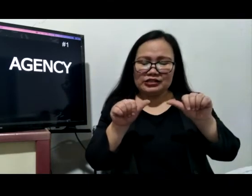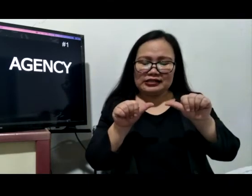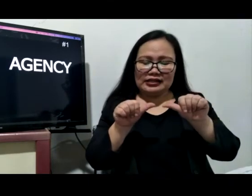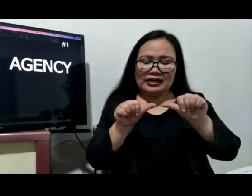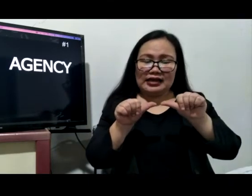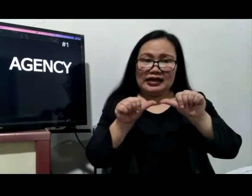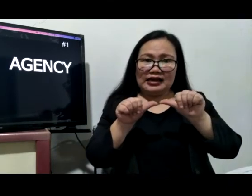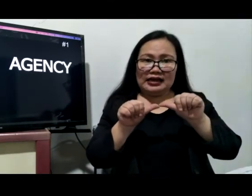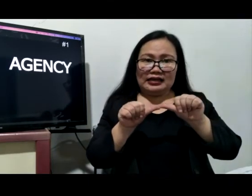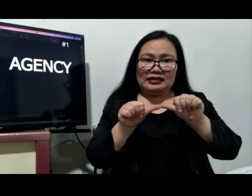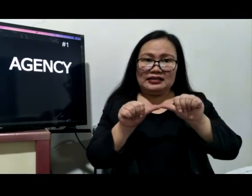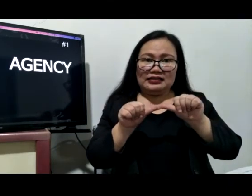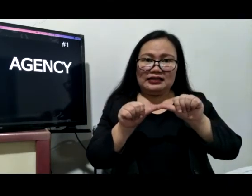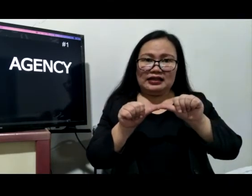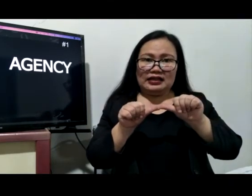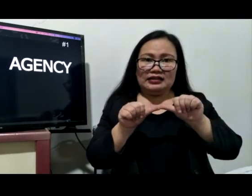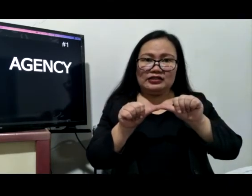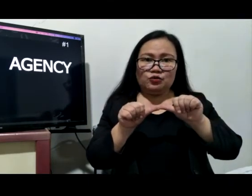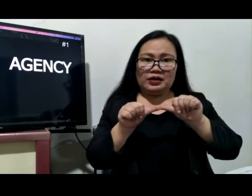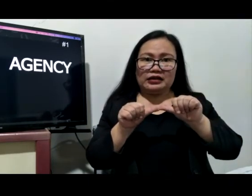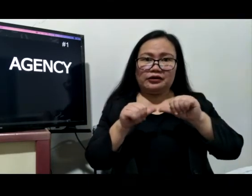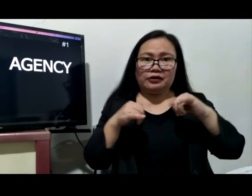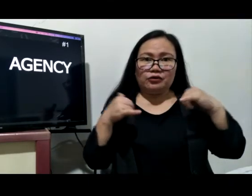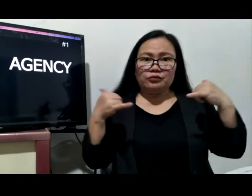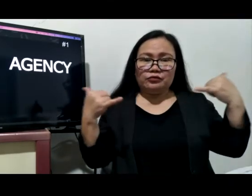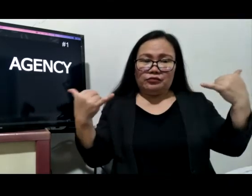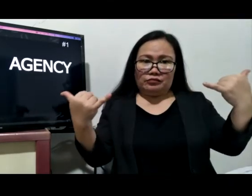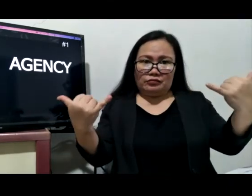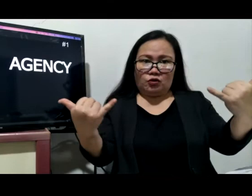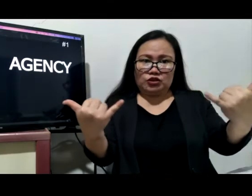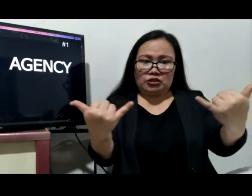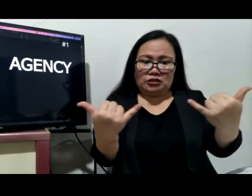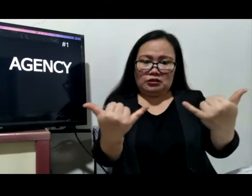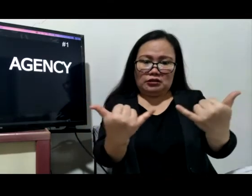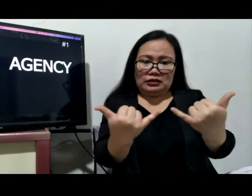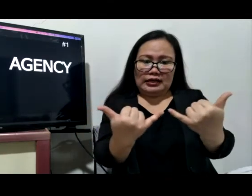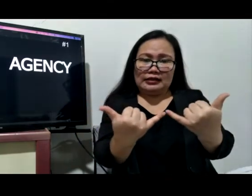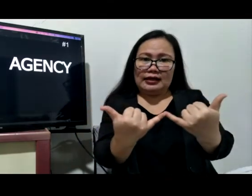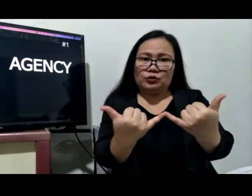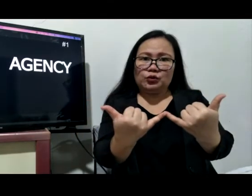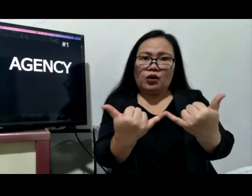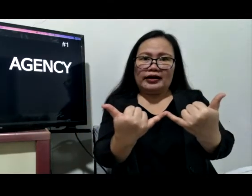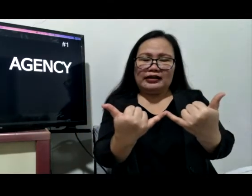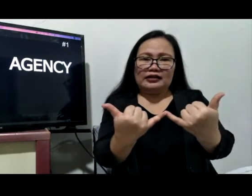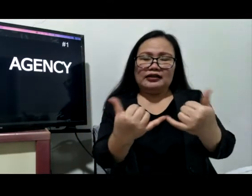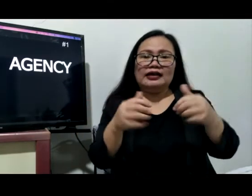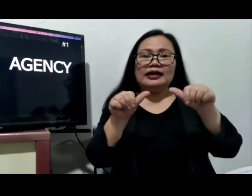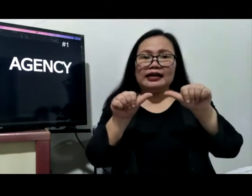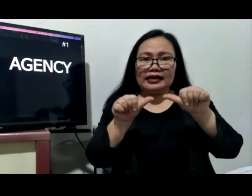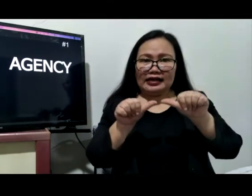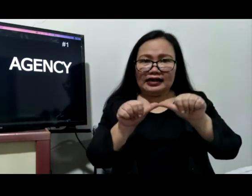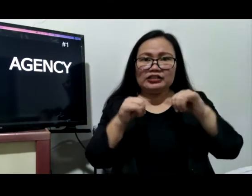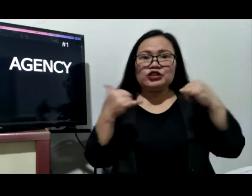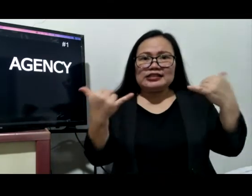agency. A, and then you make a round motion and end with Y.